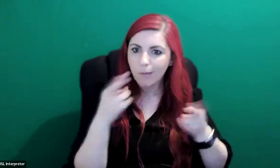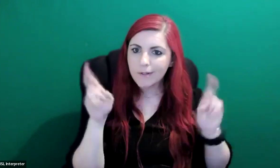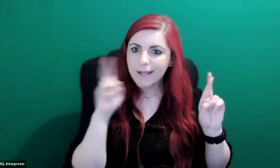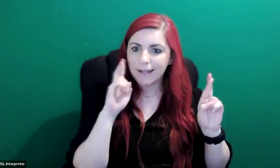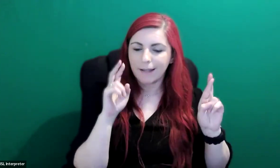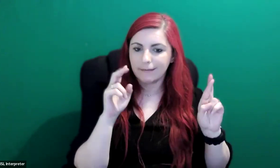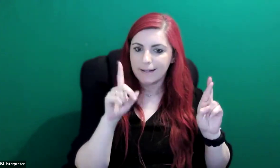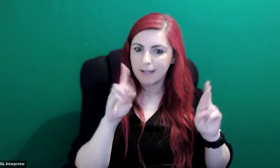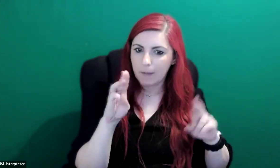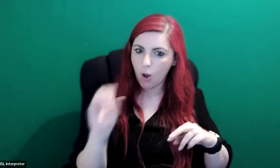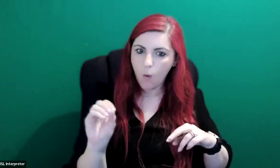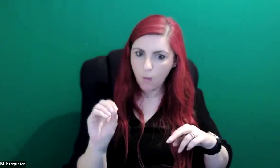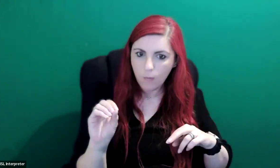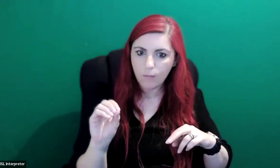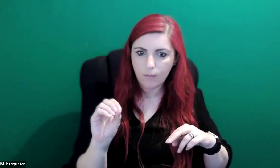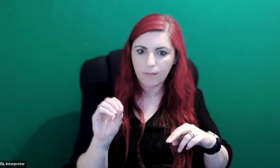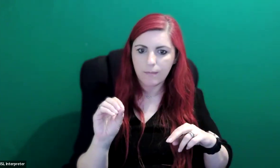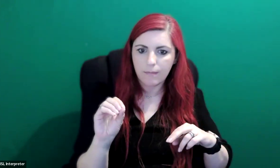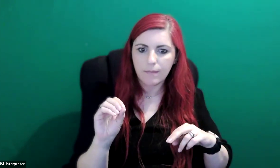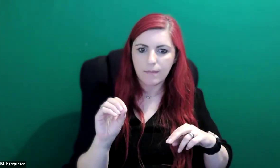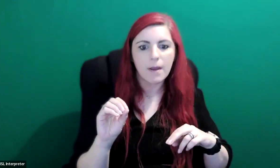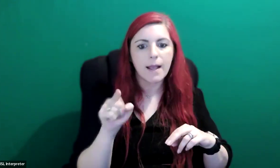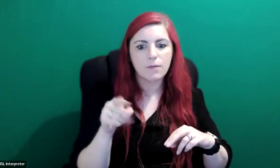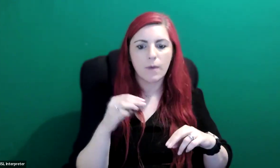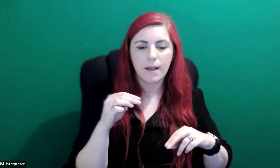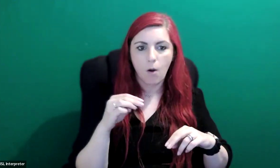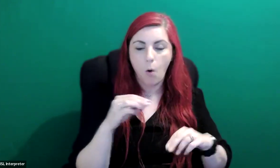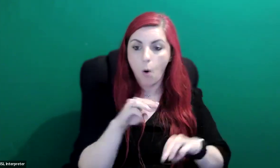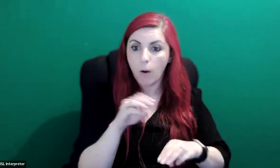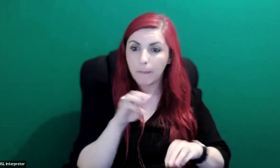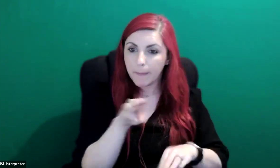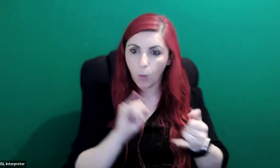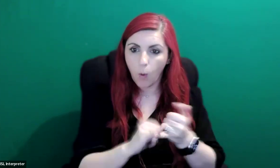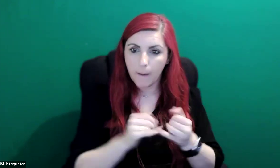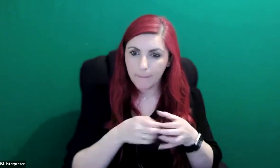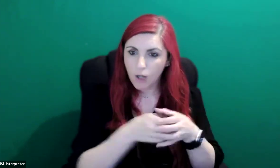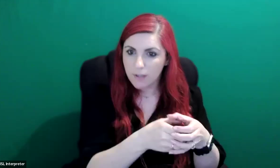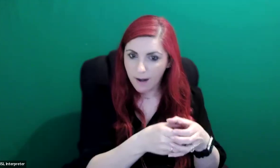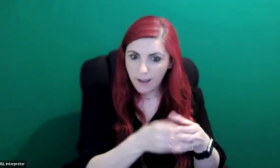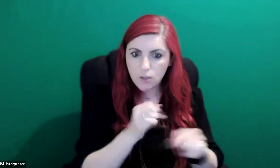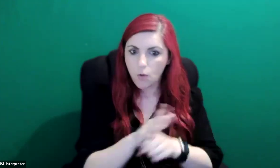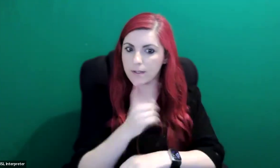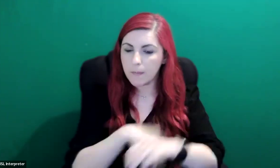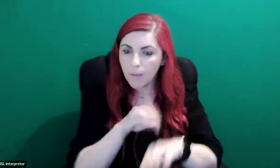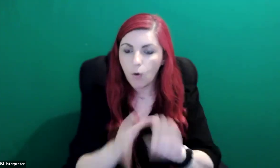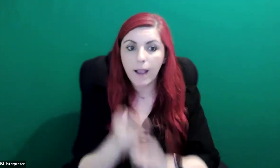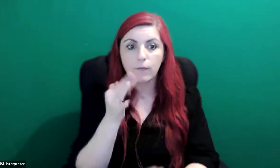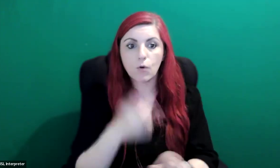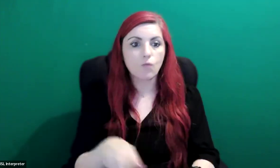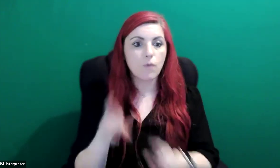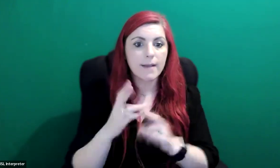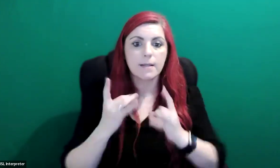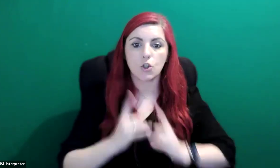especially disadvantaged or marginalized, and or if you are bringing forward human rights issues that